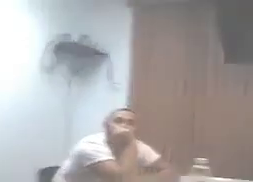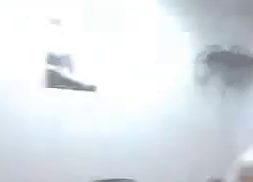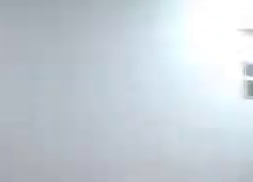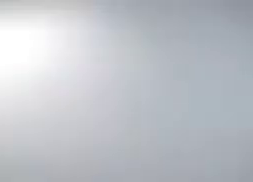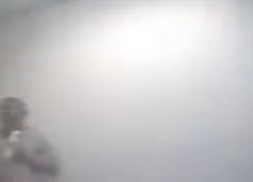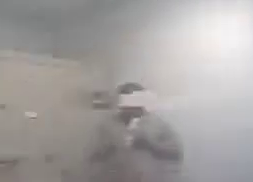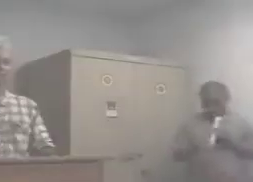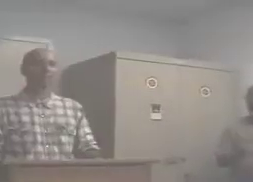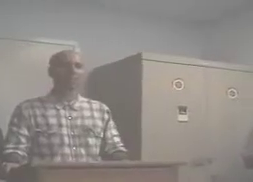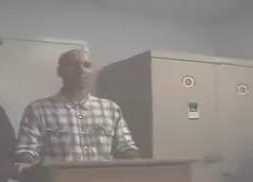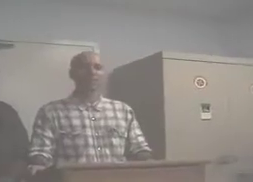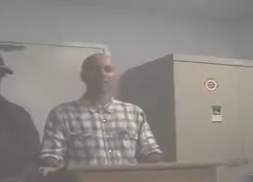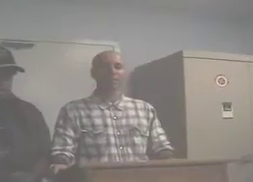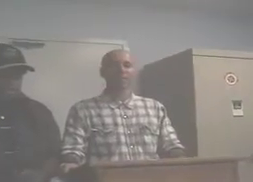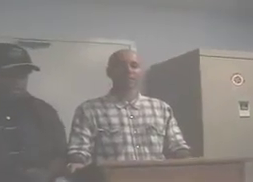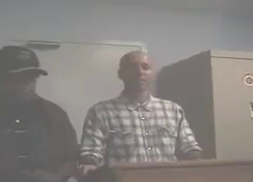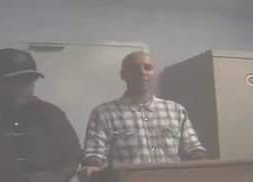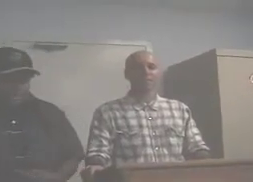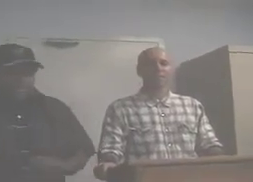Japan?